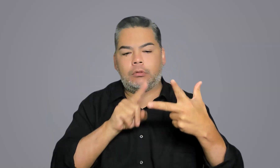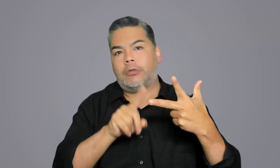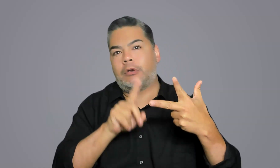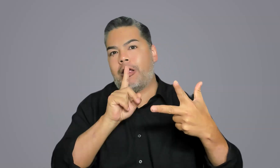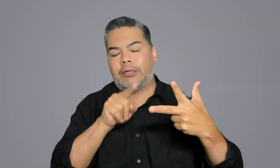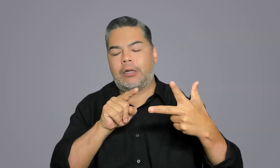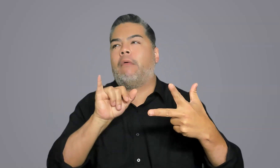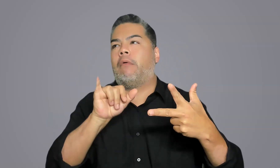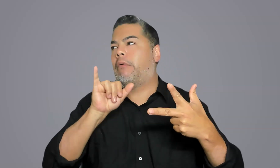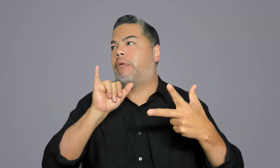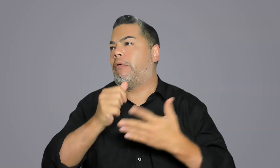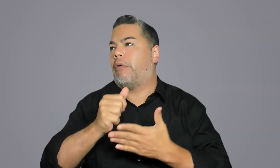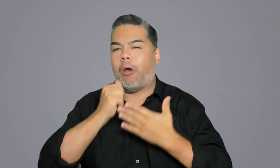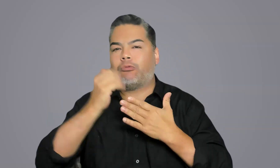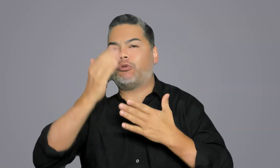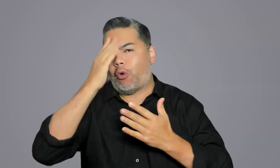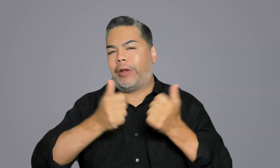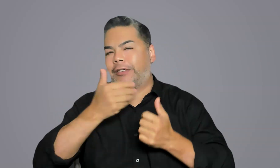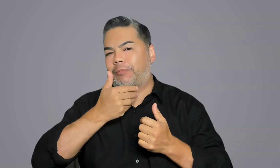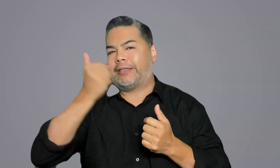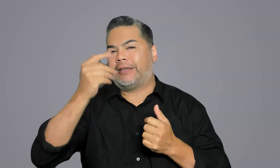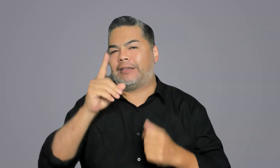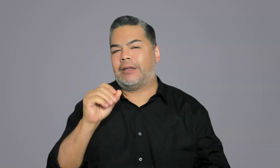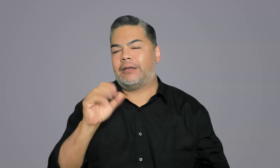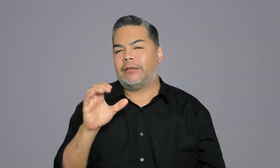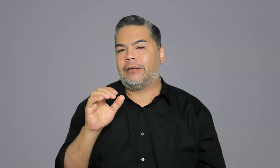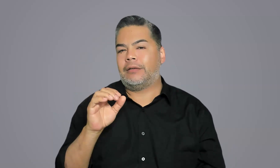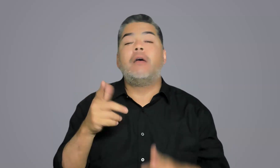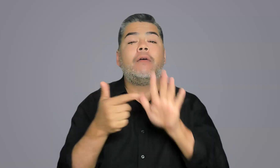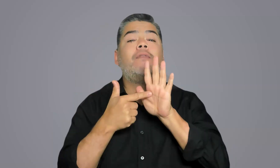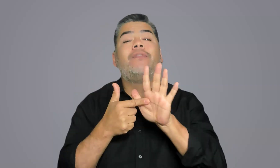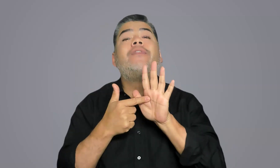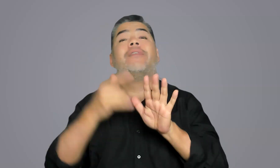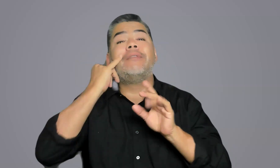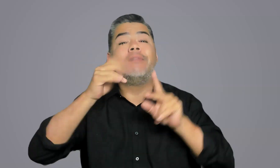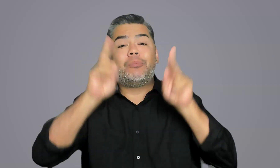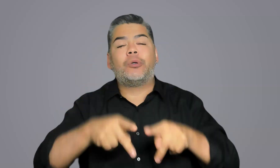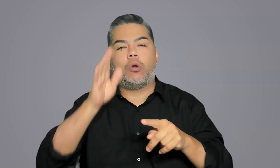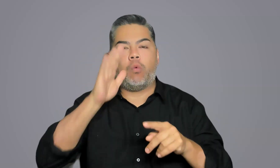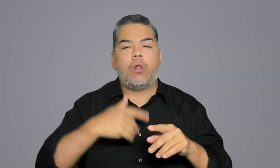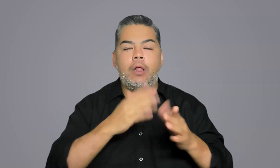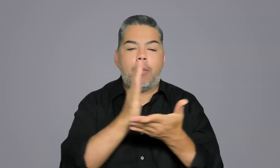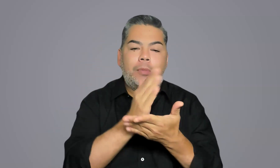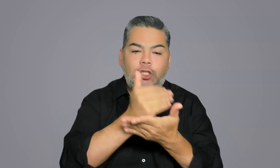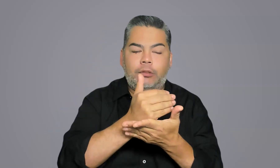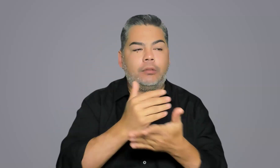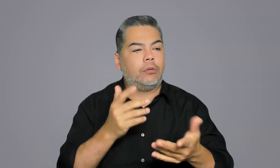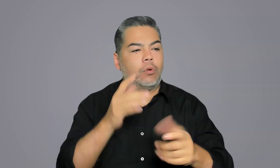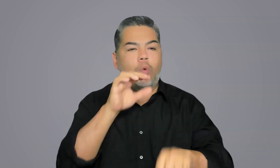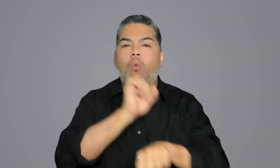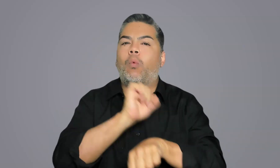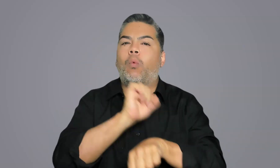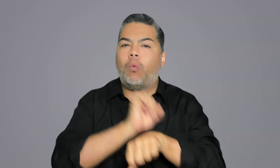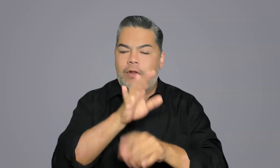For example, if people are going to use the document to calculate budgets or work out their financial spend